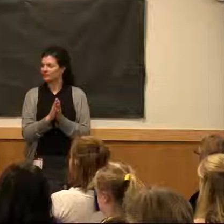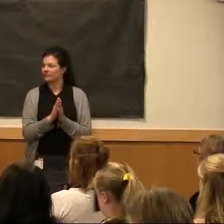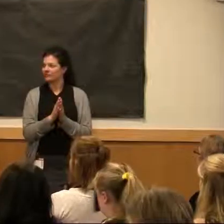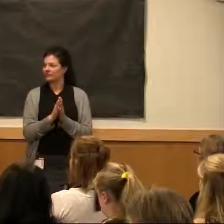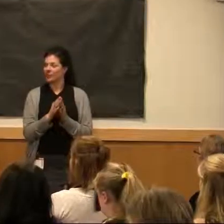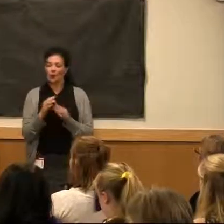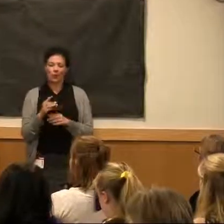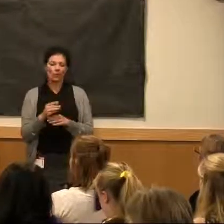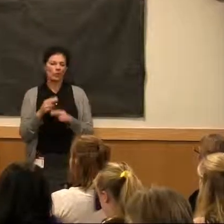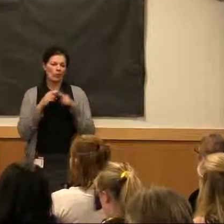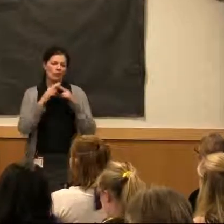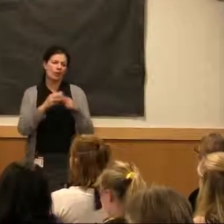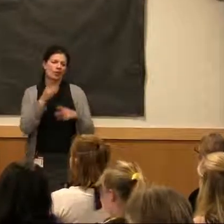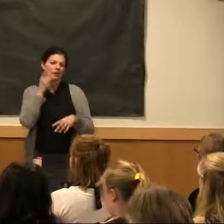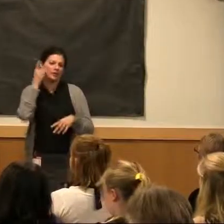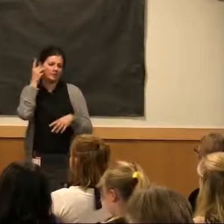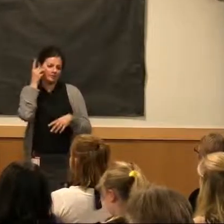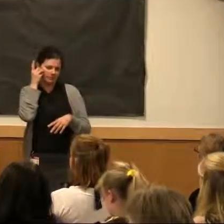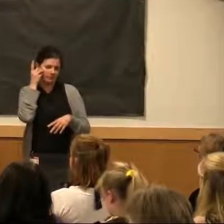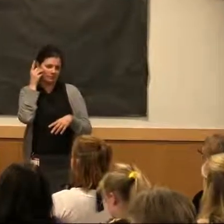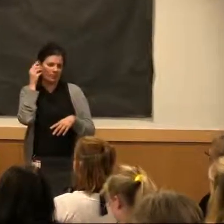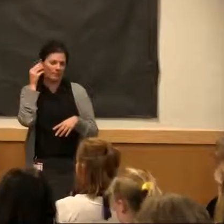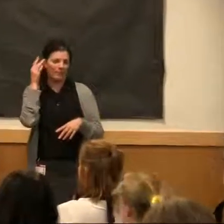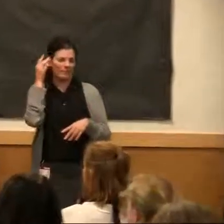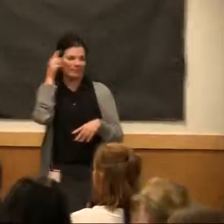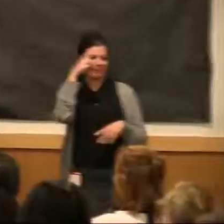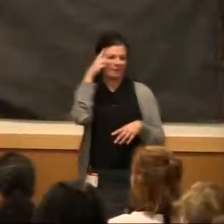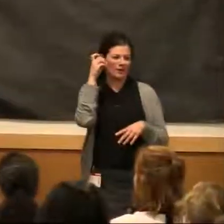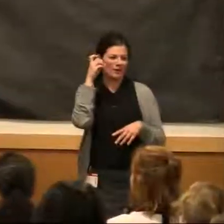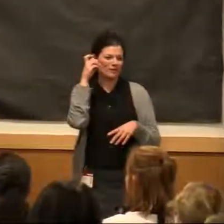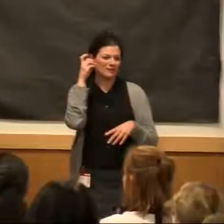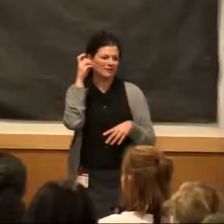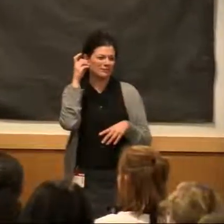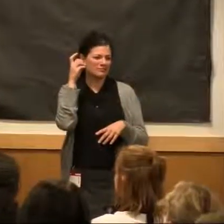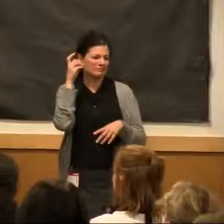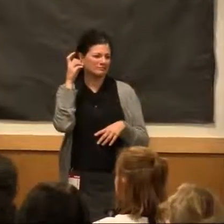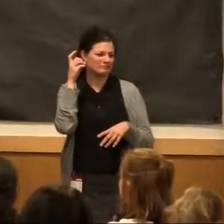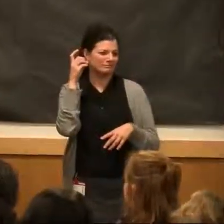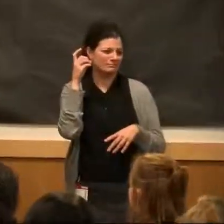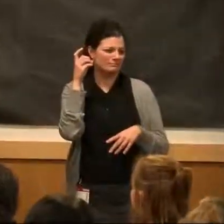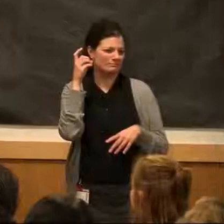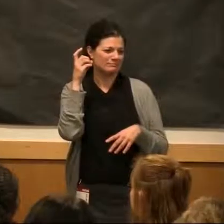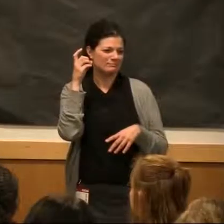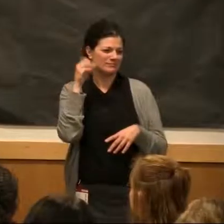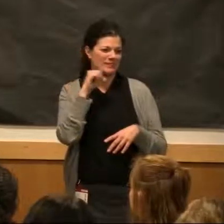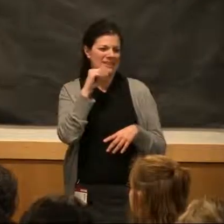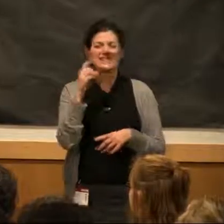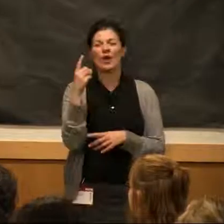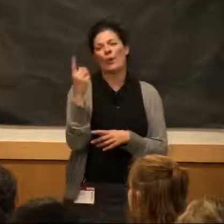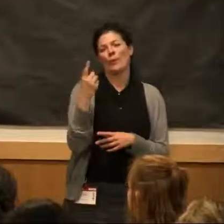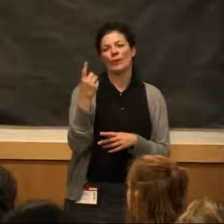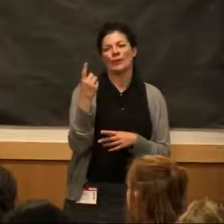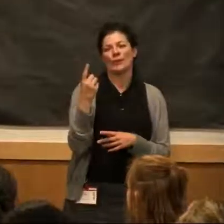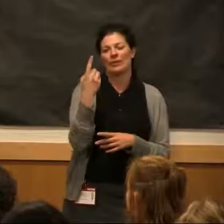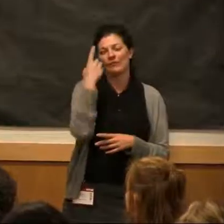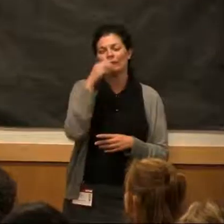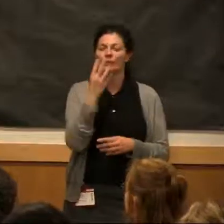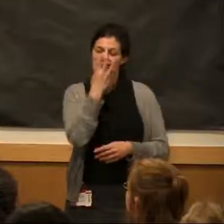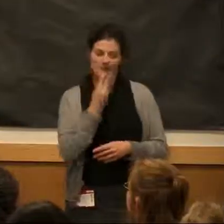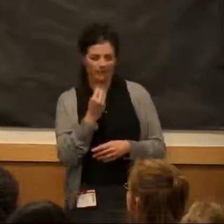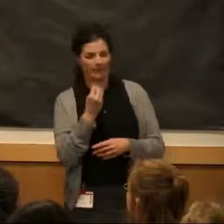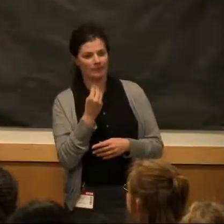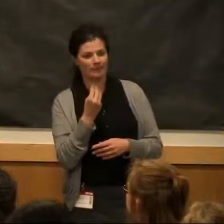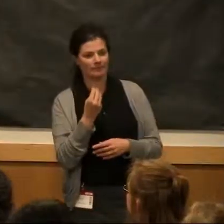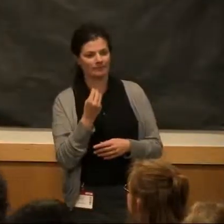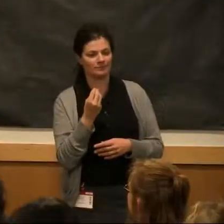we've moved past the concept of dorms, which is just a place to sleep. And for us, residence halls gives